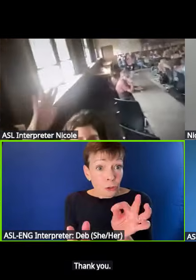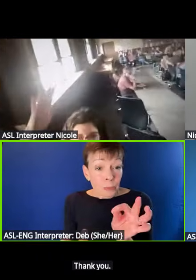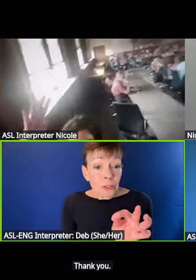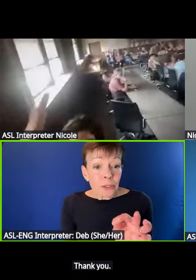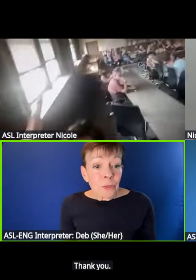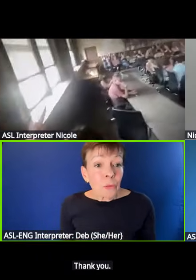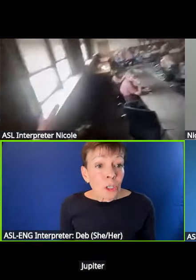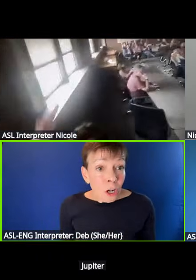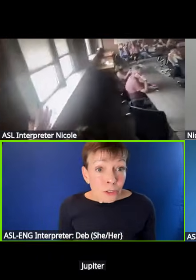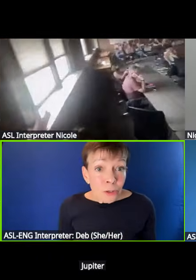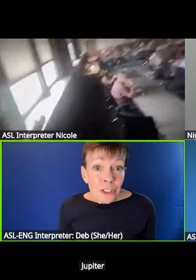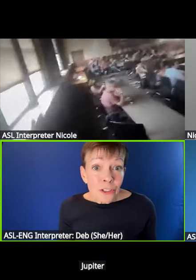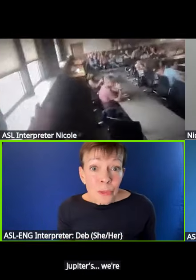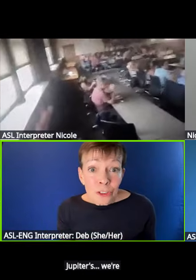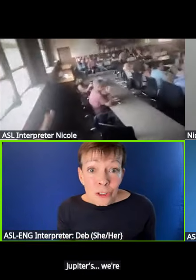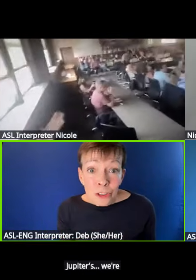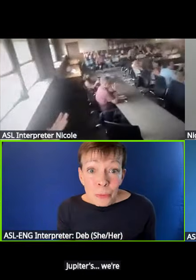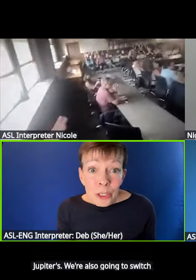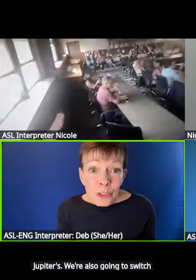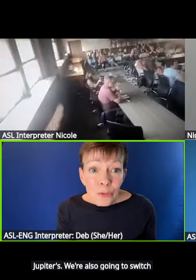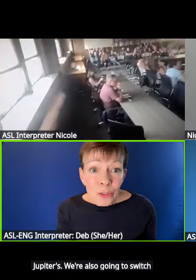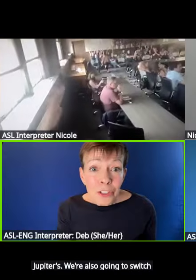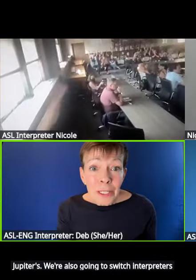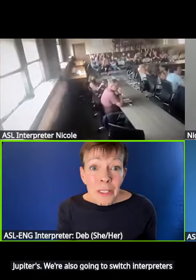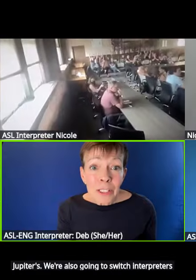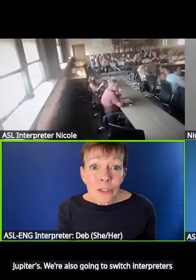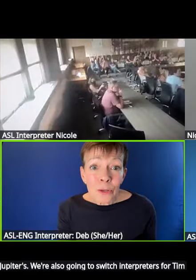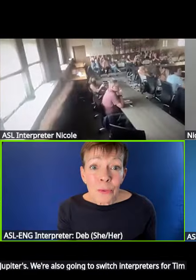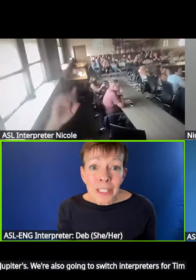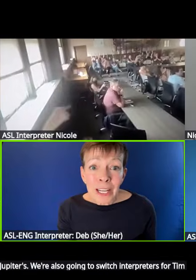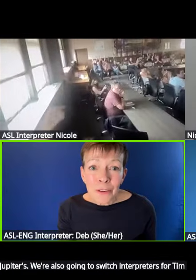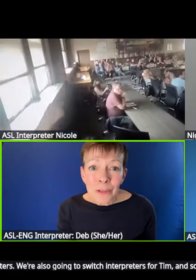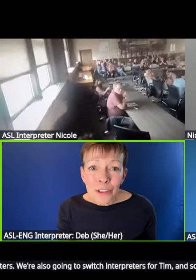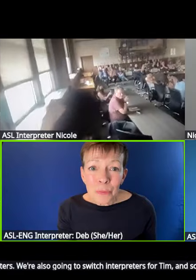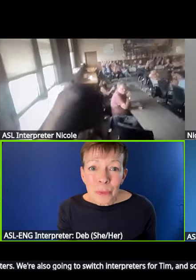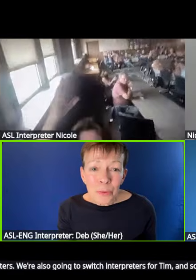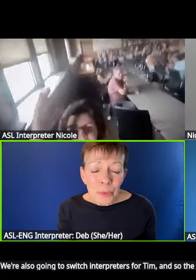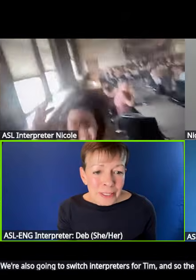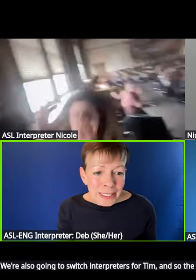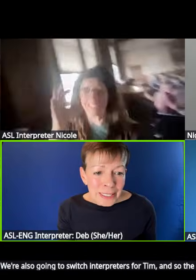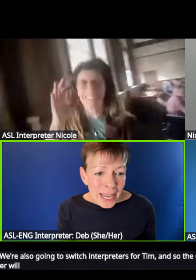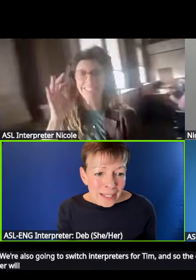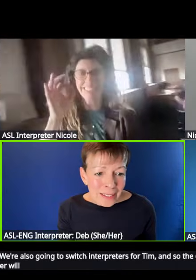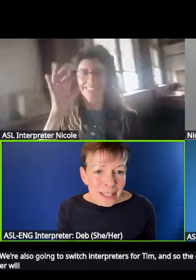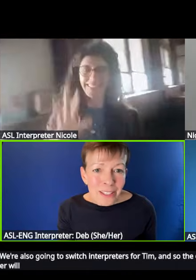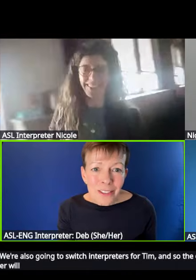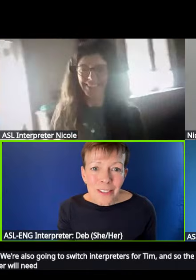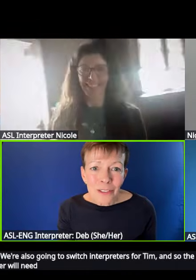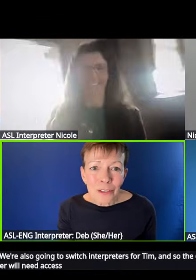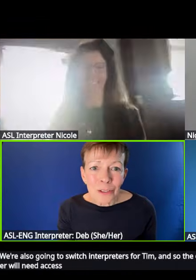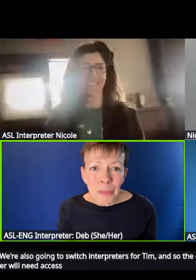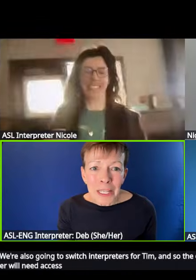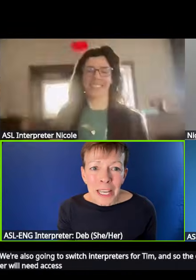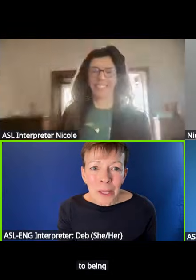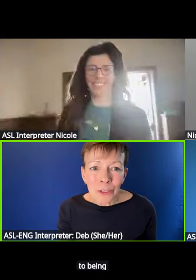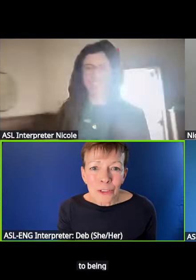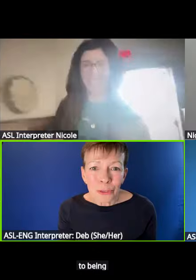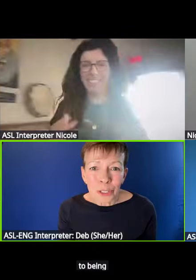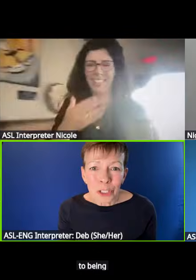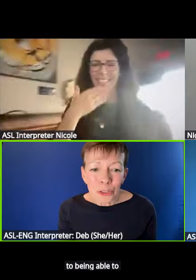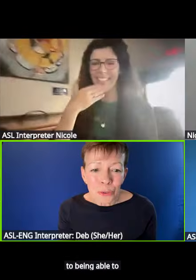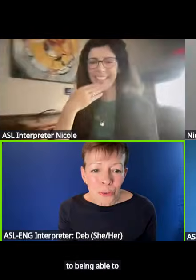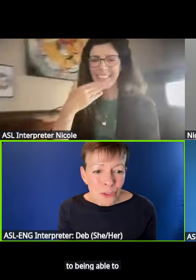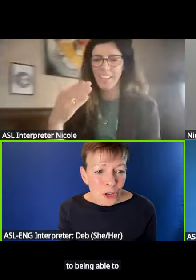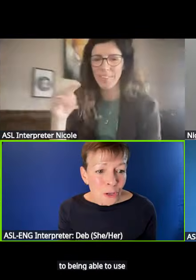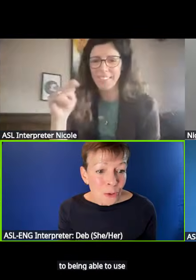Switch interpreters. We're also going to switch interpreters for Tim, and so the other interpreter will need access to being able